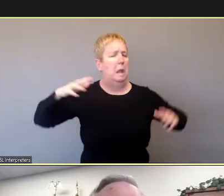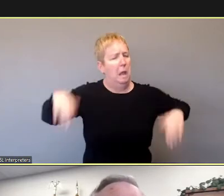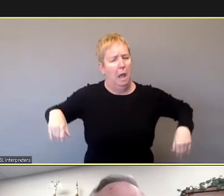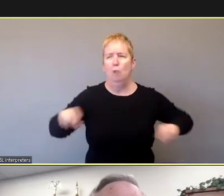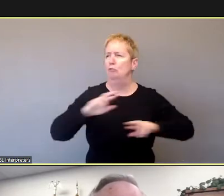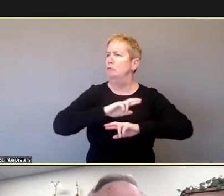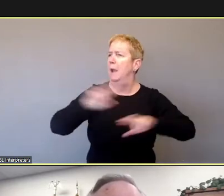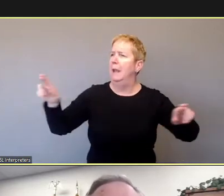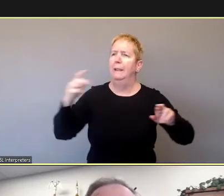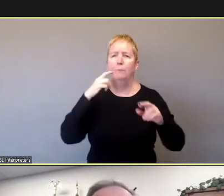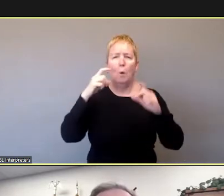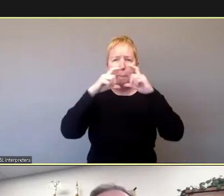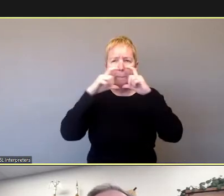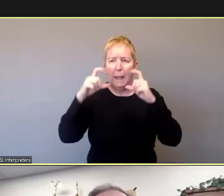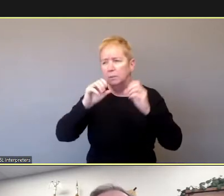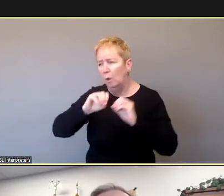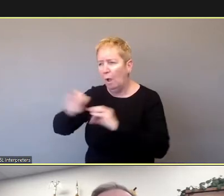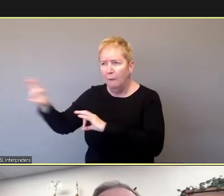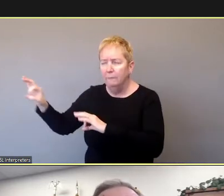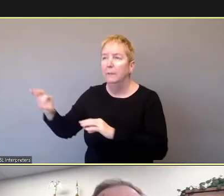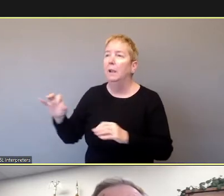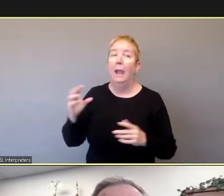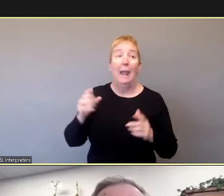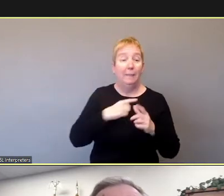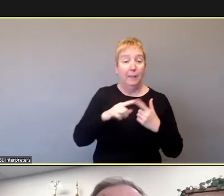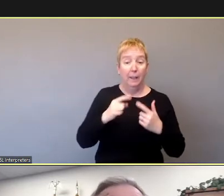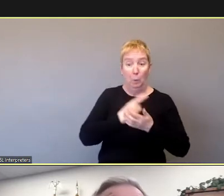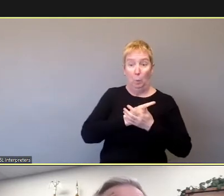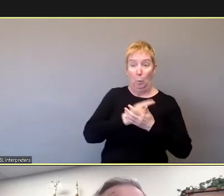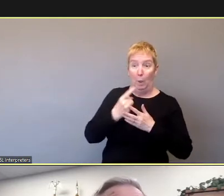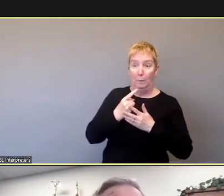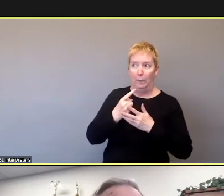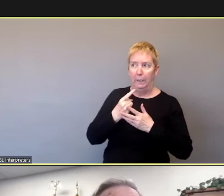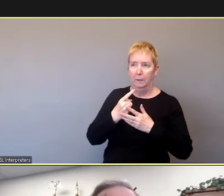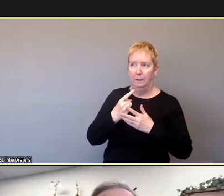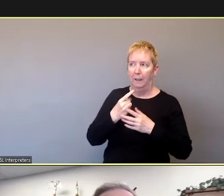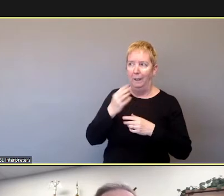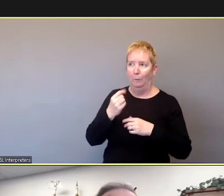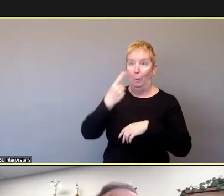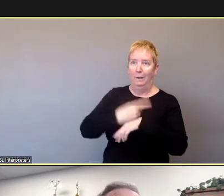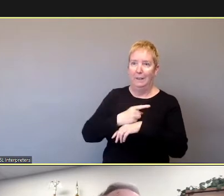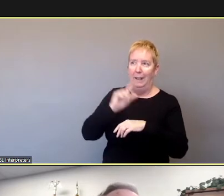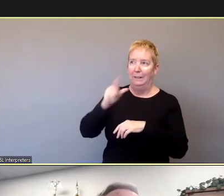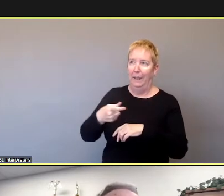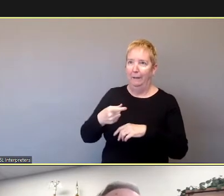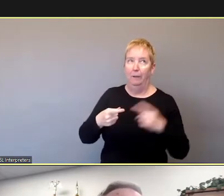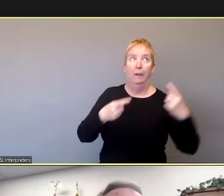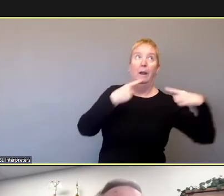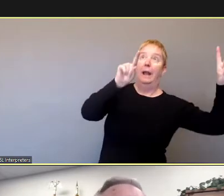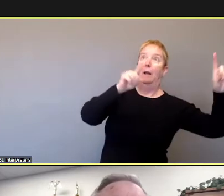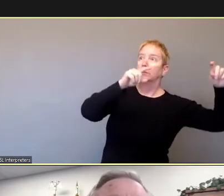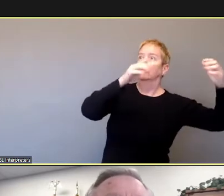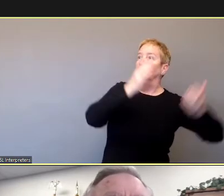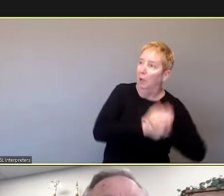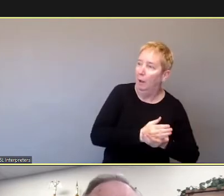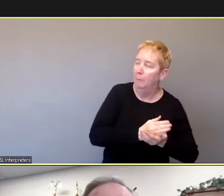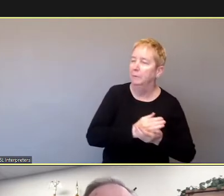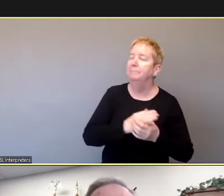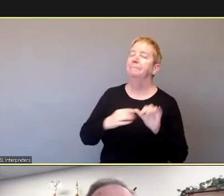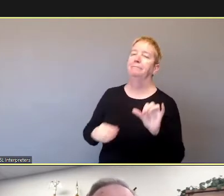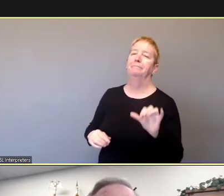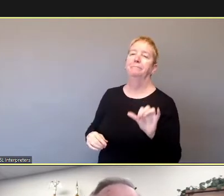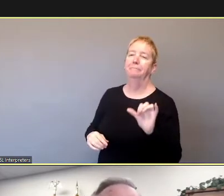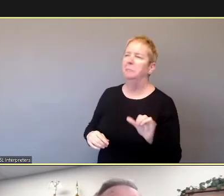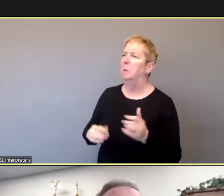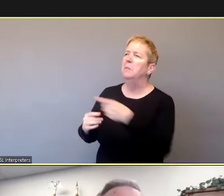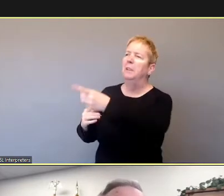the mask mandate. And then 1 week and 1 day later, all of a sudden we are. What happened? And I think these graphs actually tell